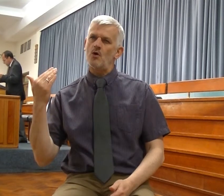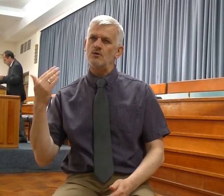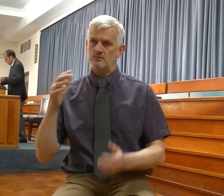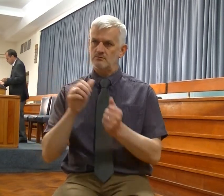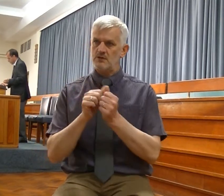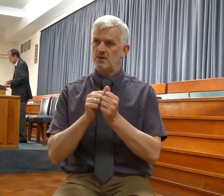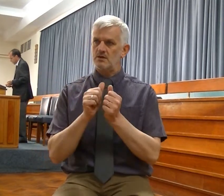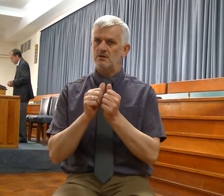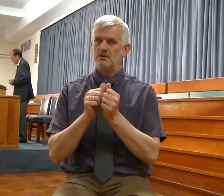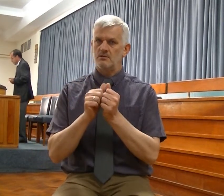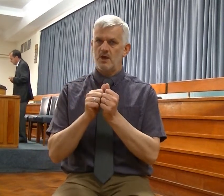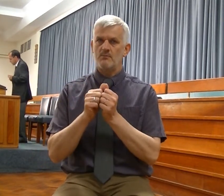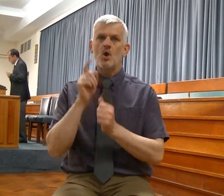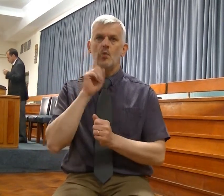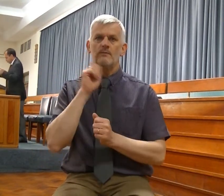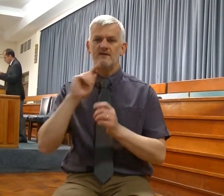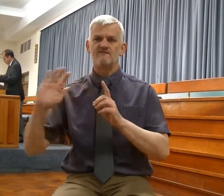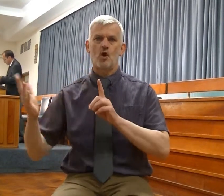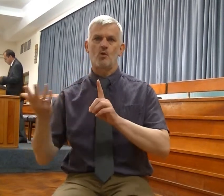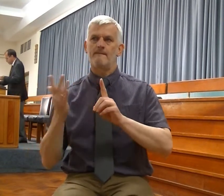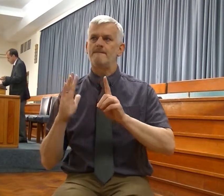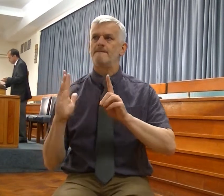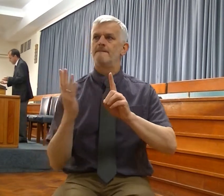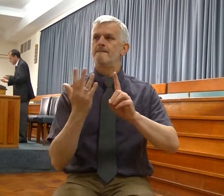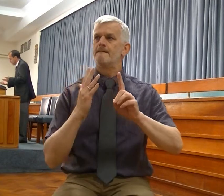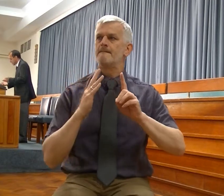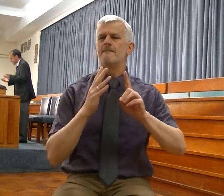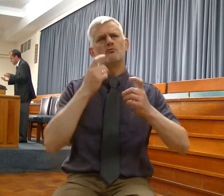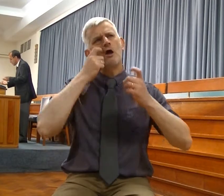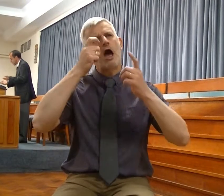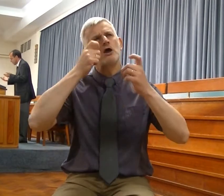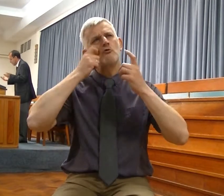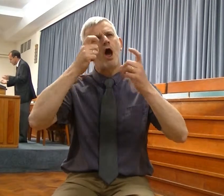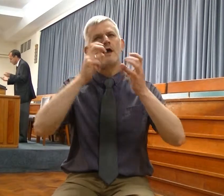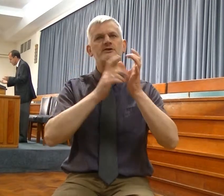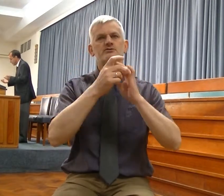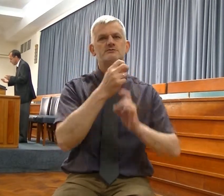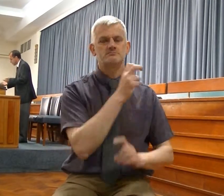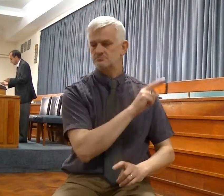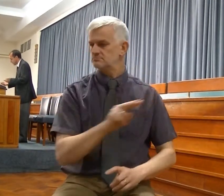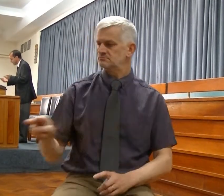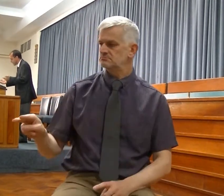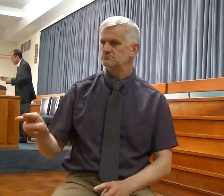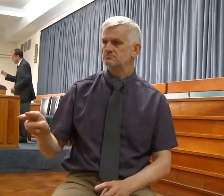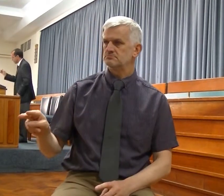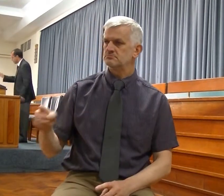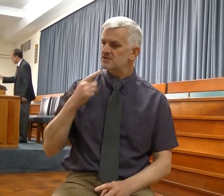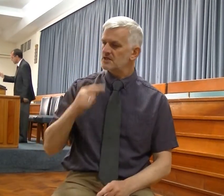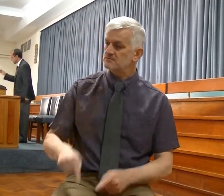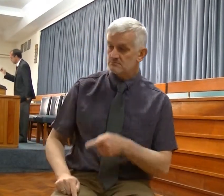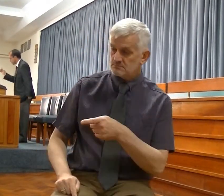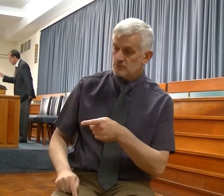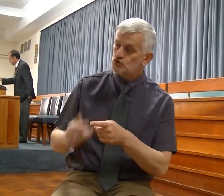were trying to encourage the Lord Jesus Christ. They were trying to weep for him. But Jesus, turning unto them, verse 28,